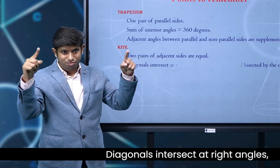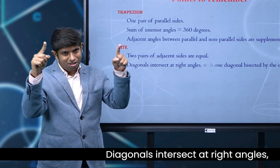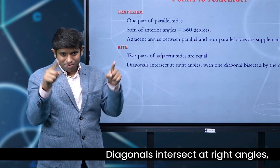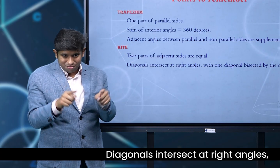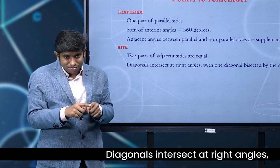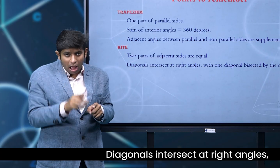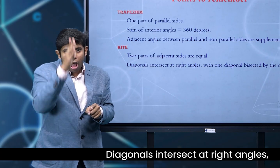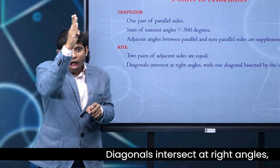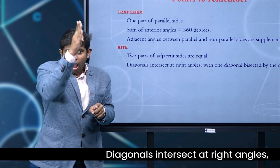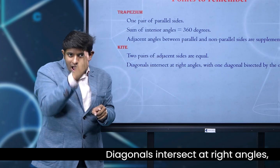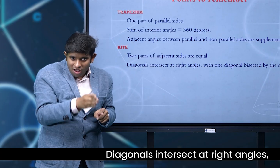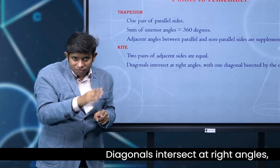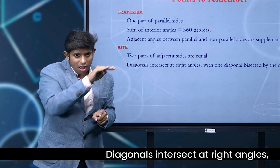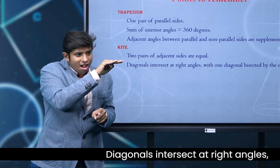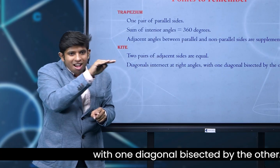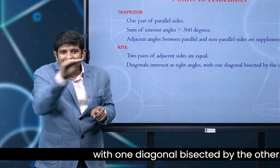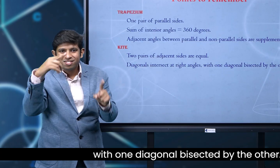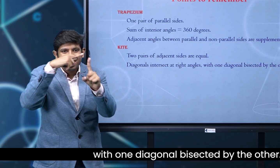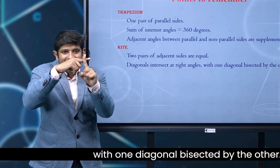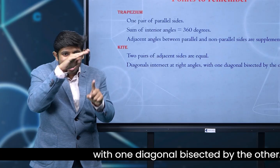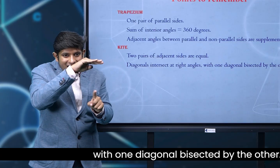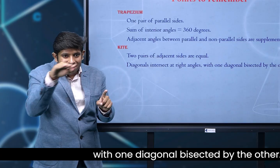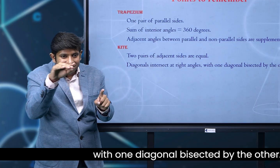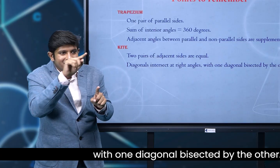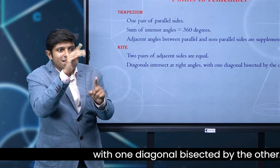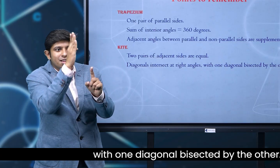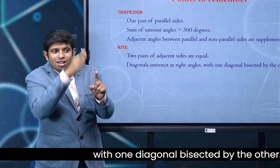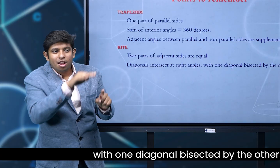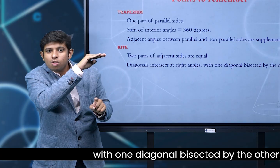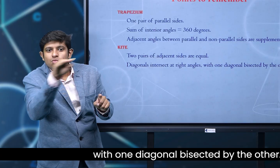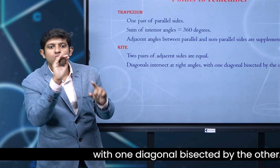Diagonals intersect at right angles with one diagonal bisected by the other.